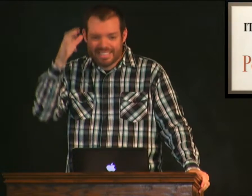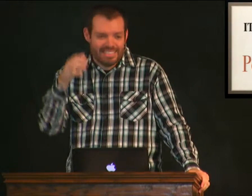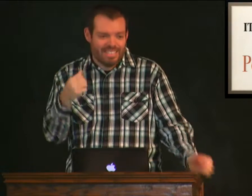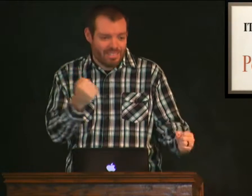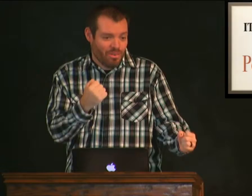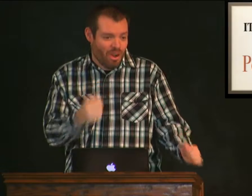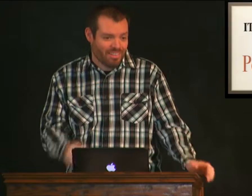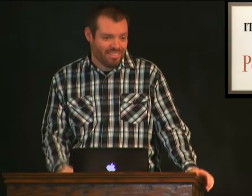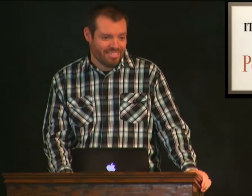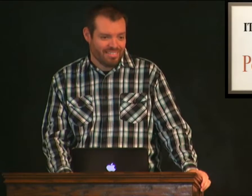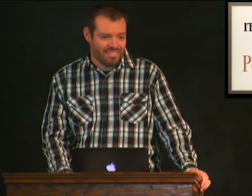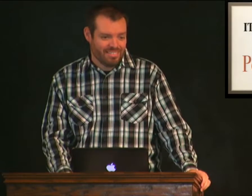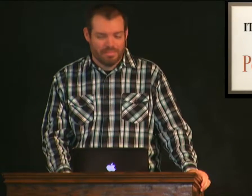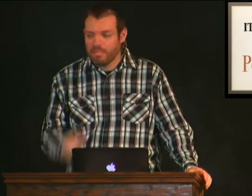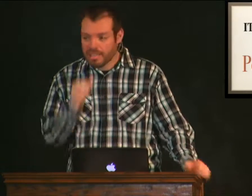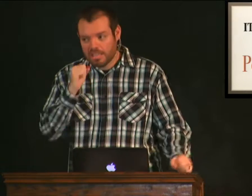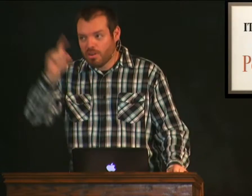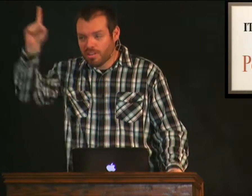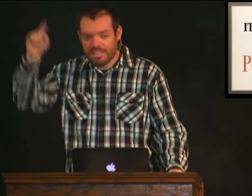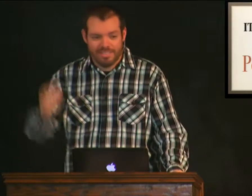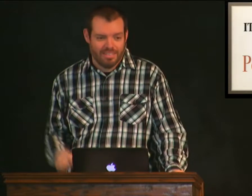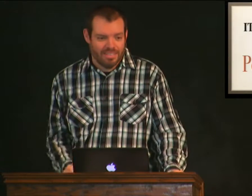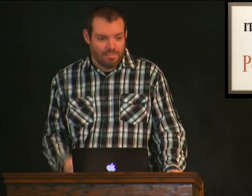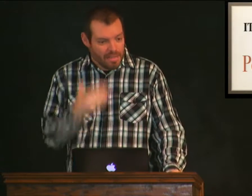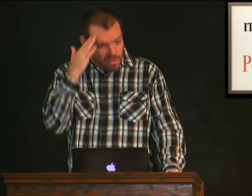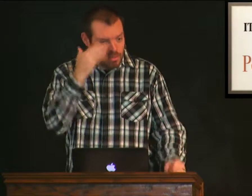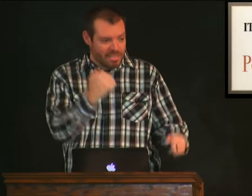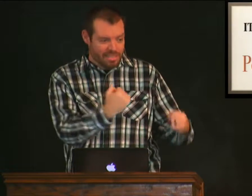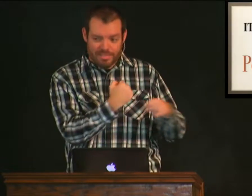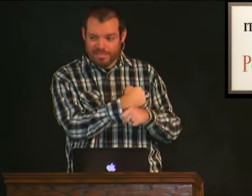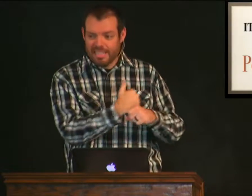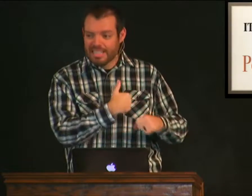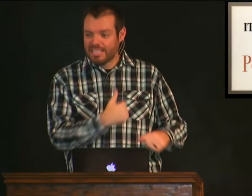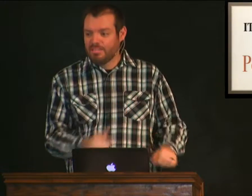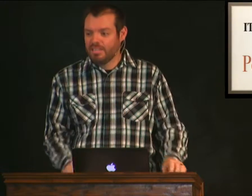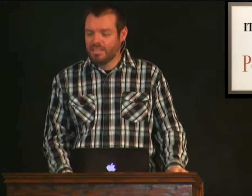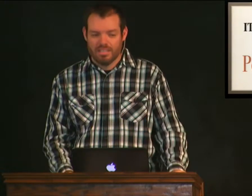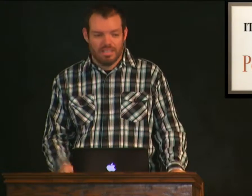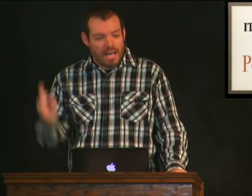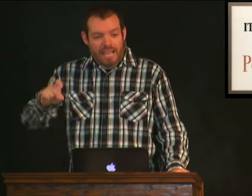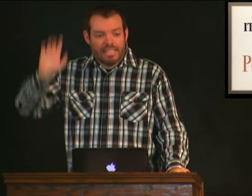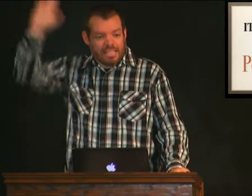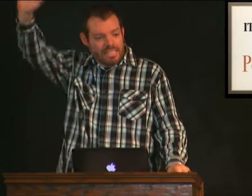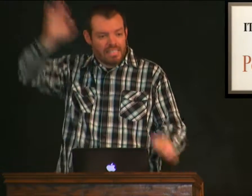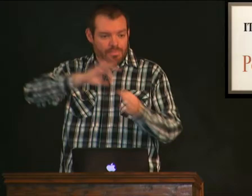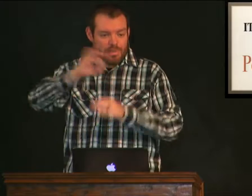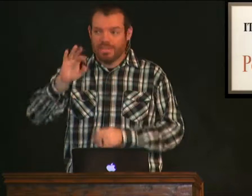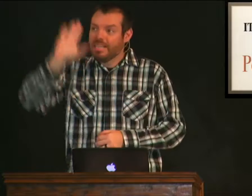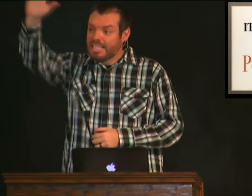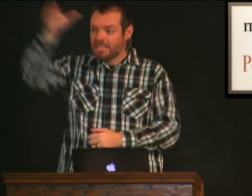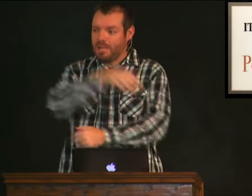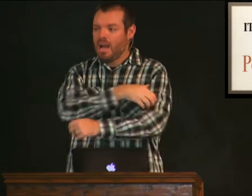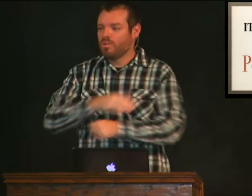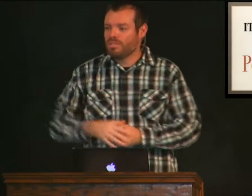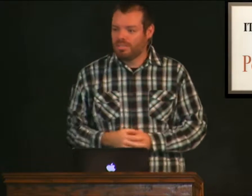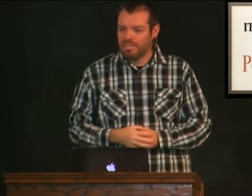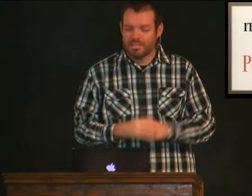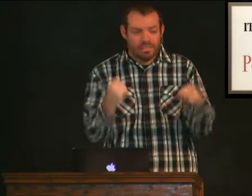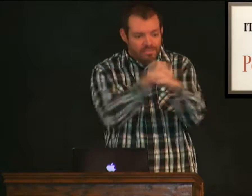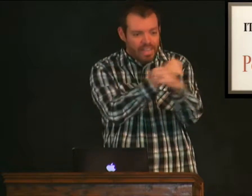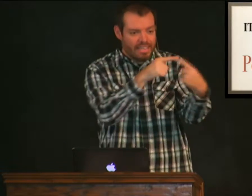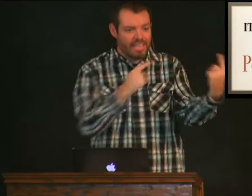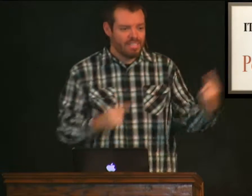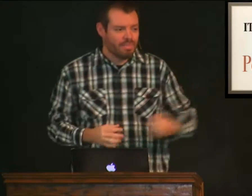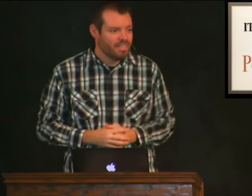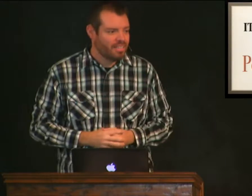Satan is strong, but not stronger than him. But I know he'll fight against me. I need his spirit, his power,